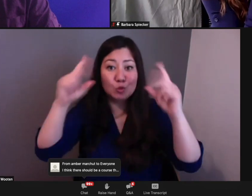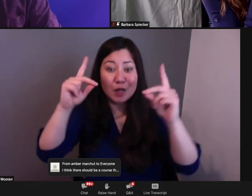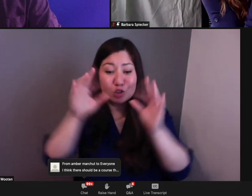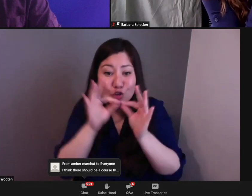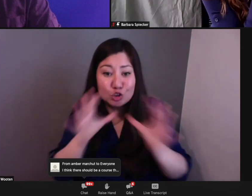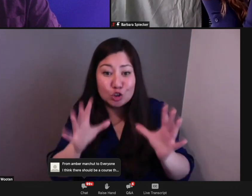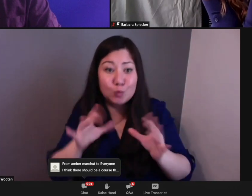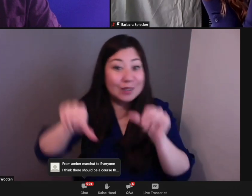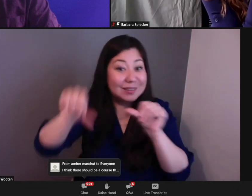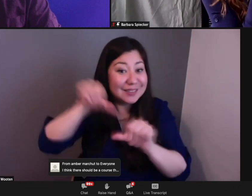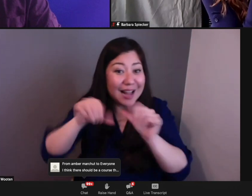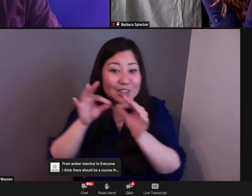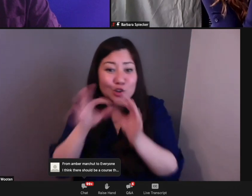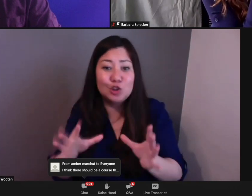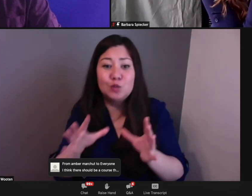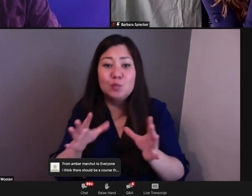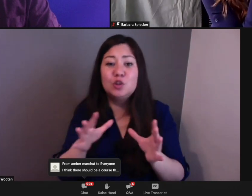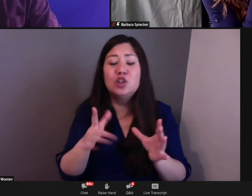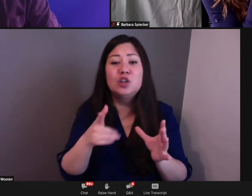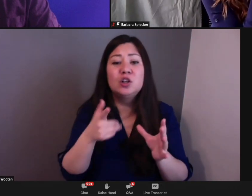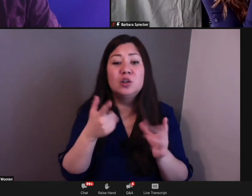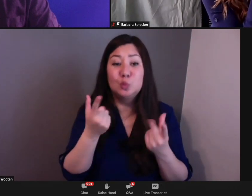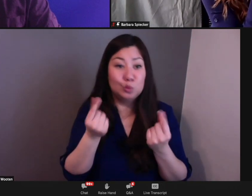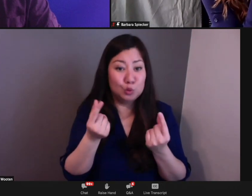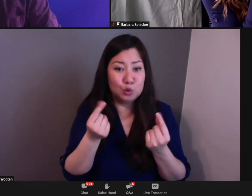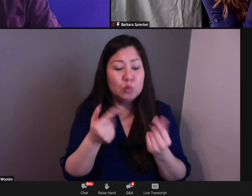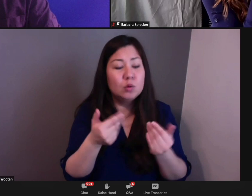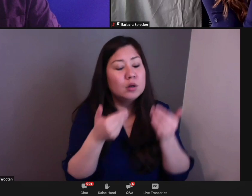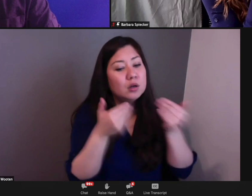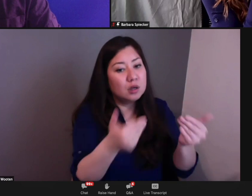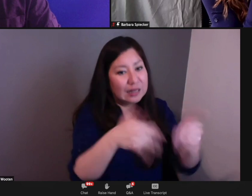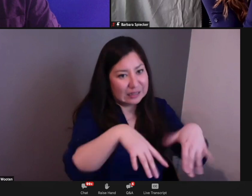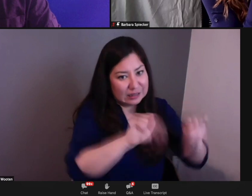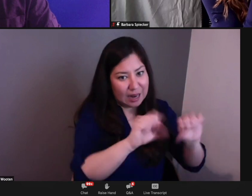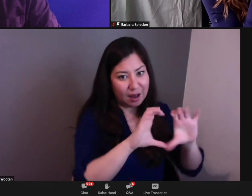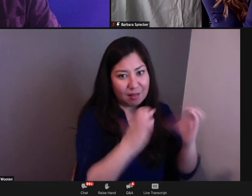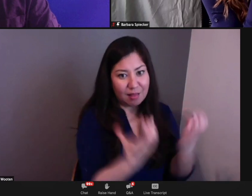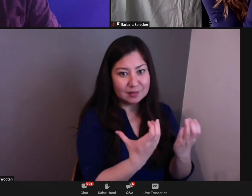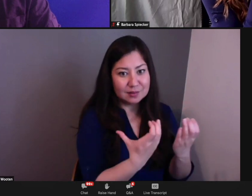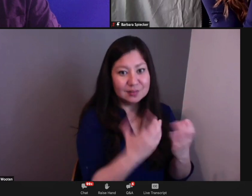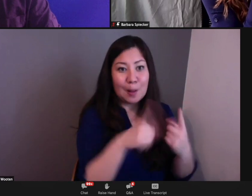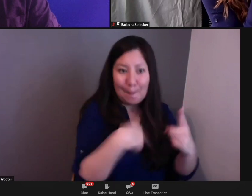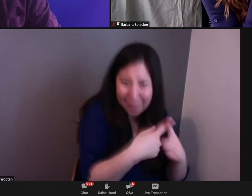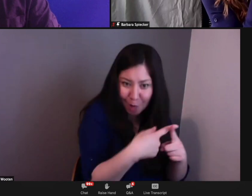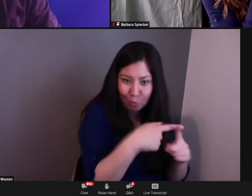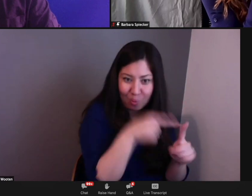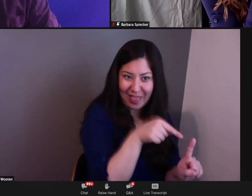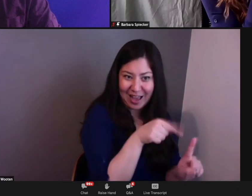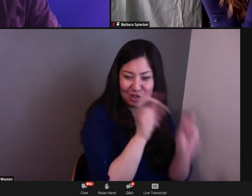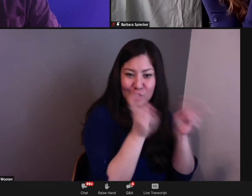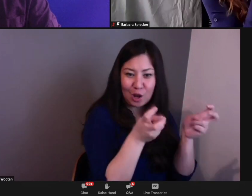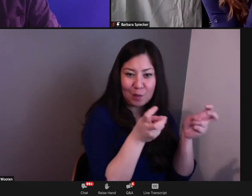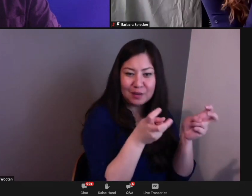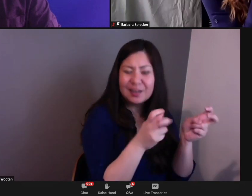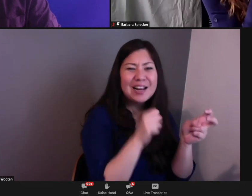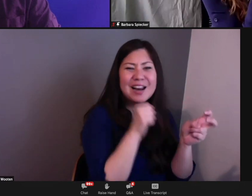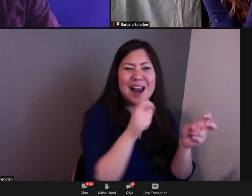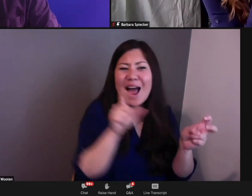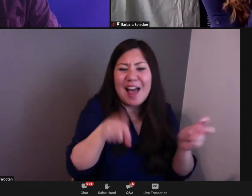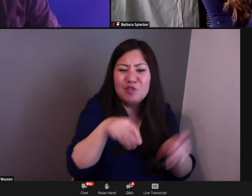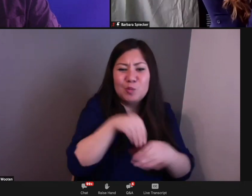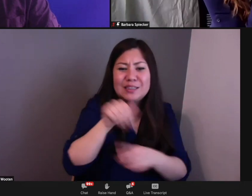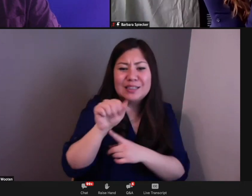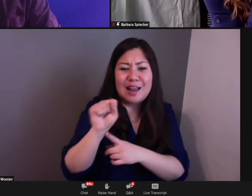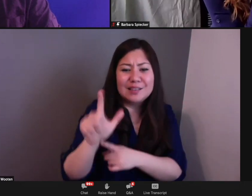are part of aspiring interpreter curriculums. I see many interpreters come out completely clueless on what they should be armed with